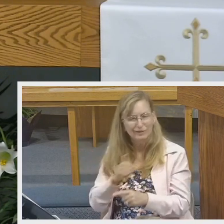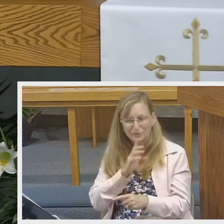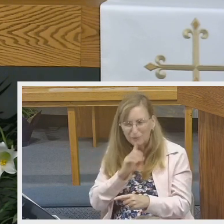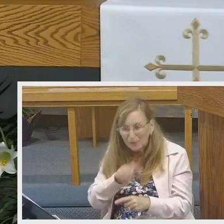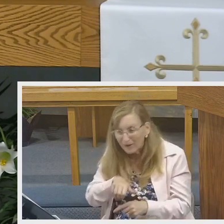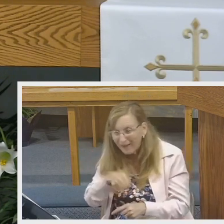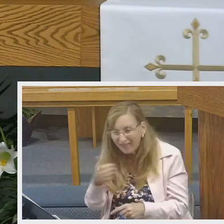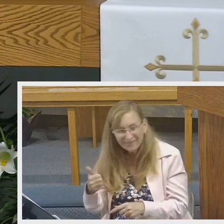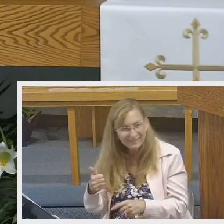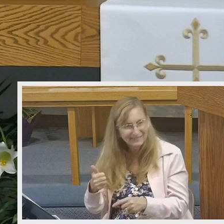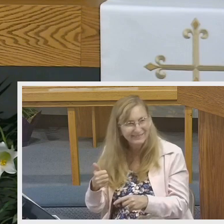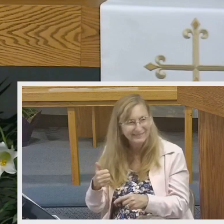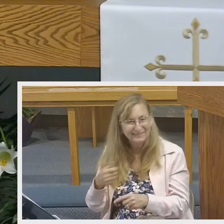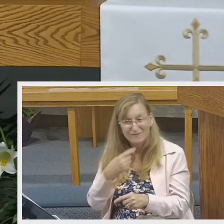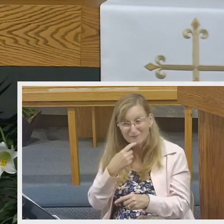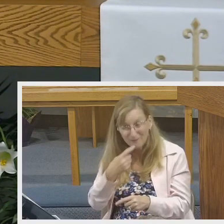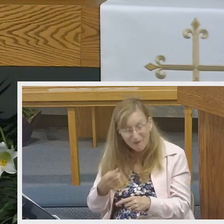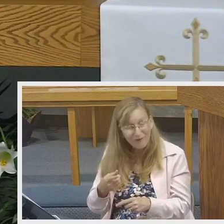had happened.